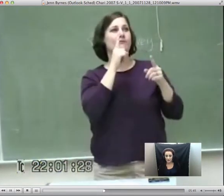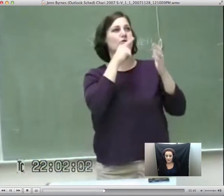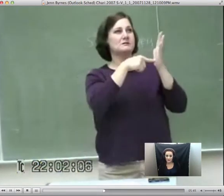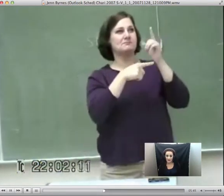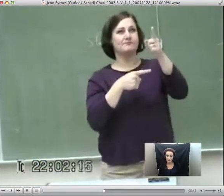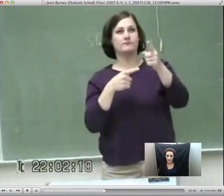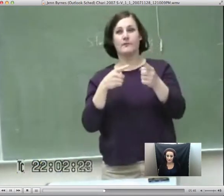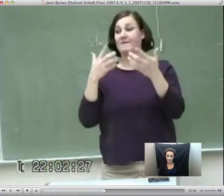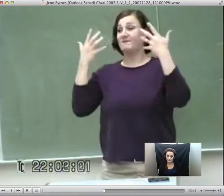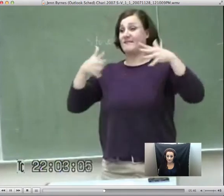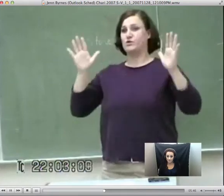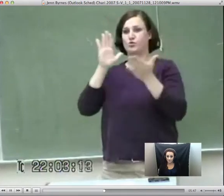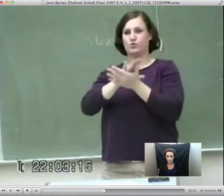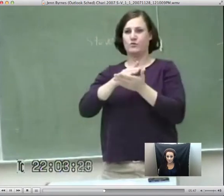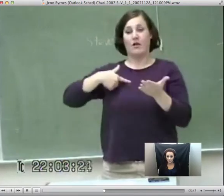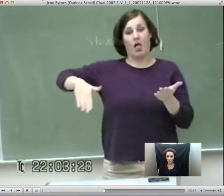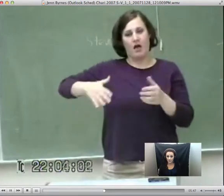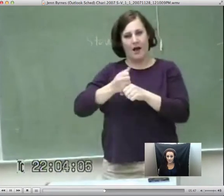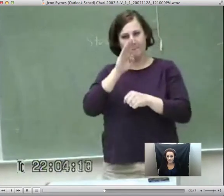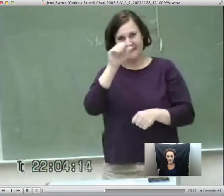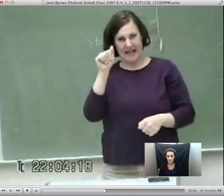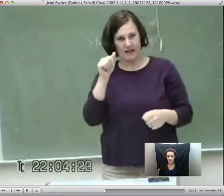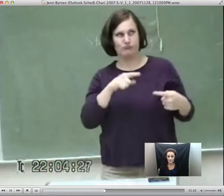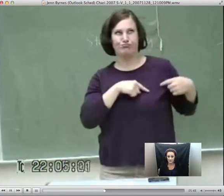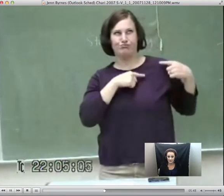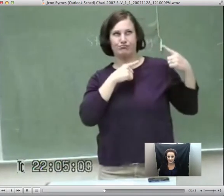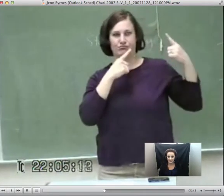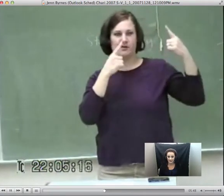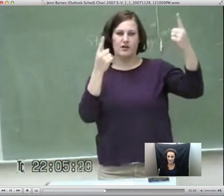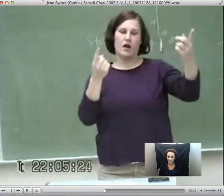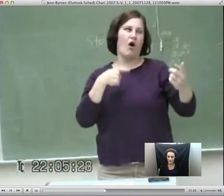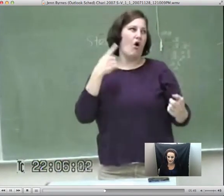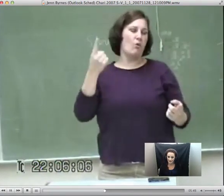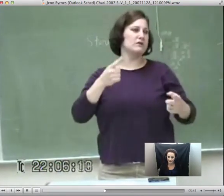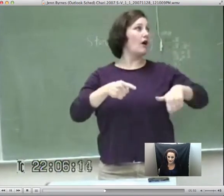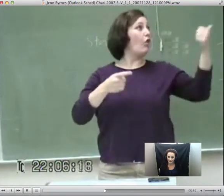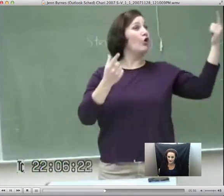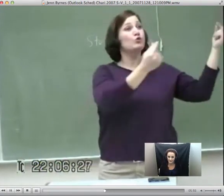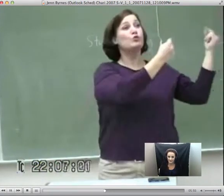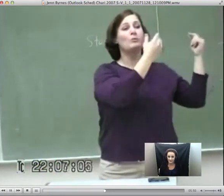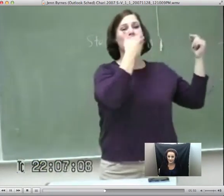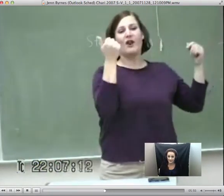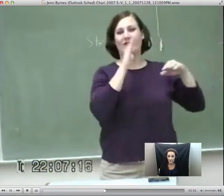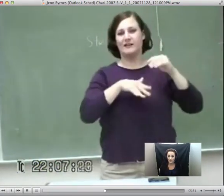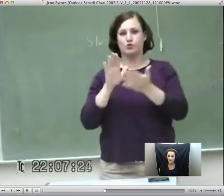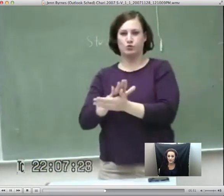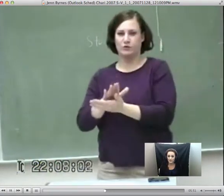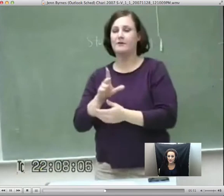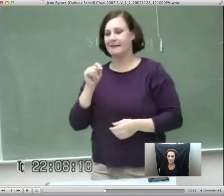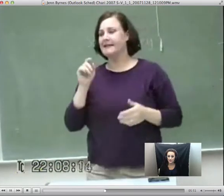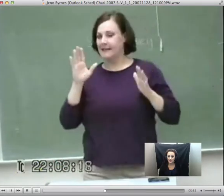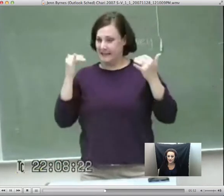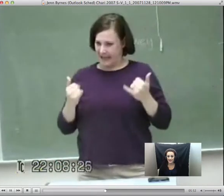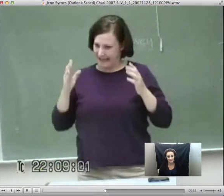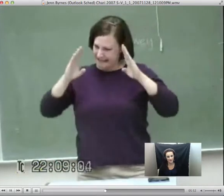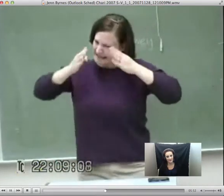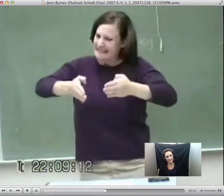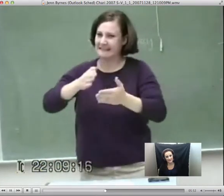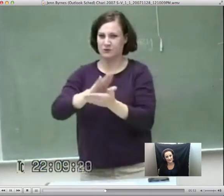for example, when I'm finished with school, I haven't gotten my bachelor's yet. I've always wanted to do it, but I have better things to do other